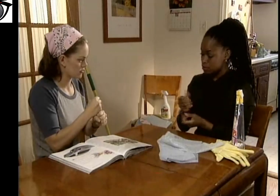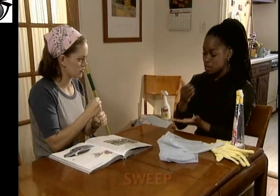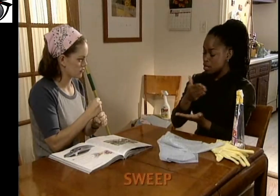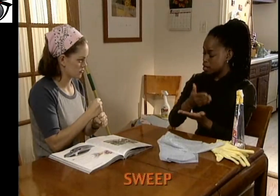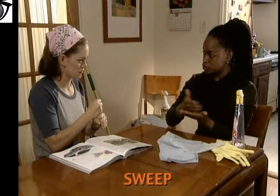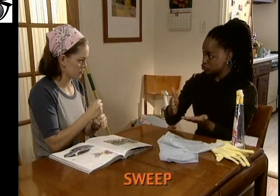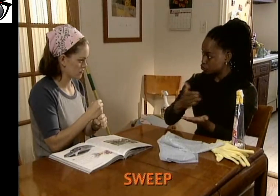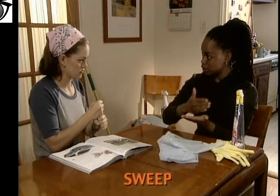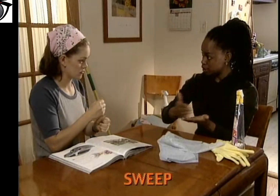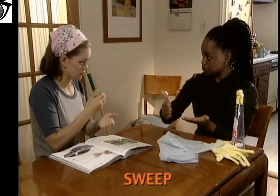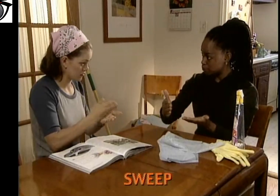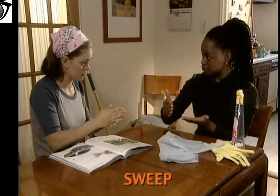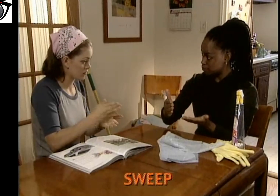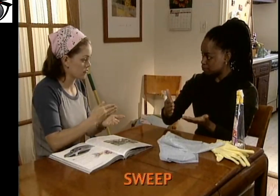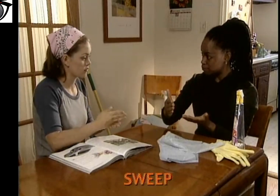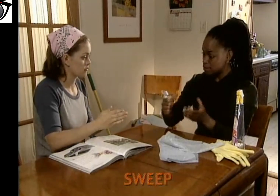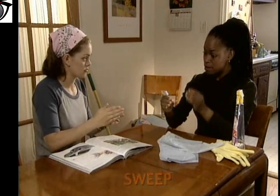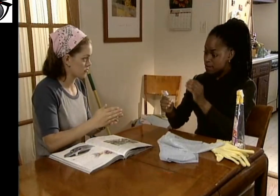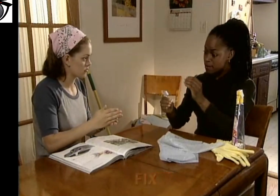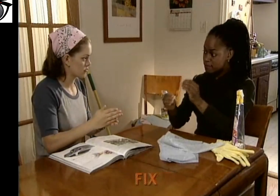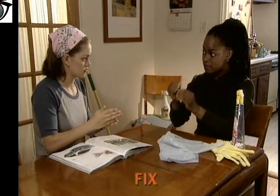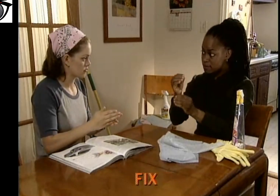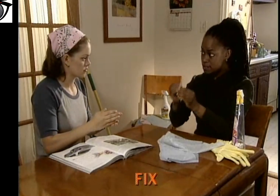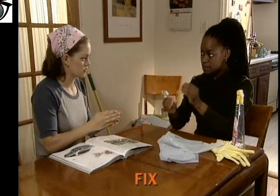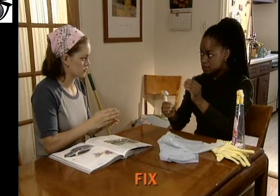get, sweep,